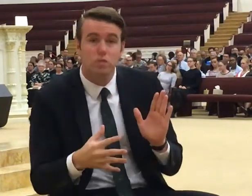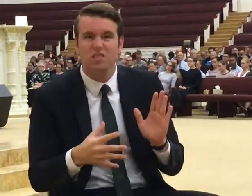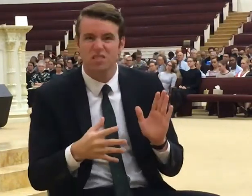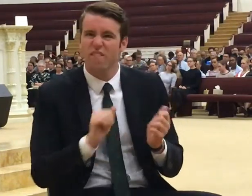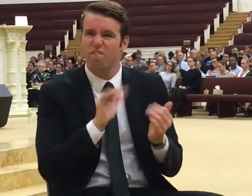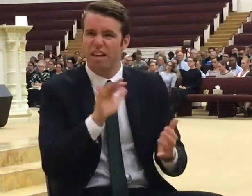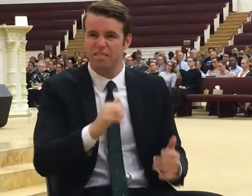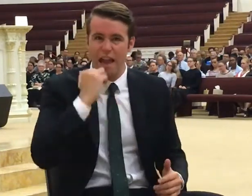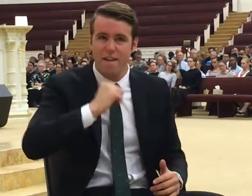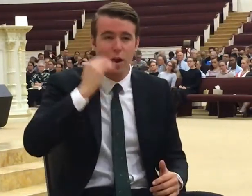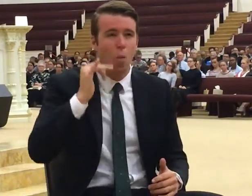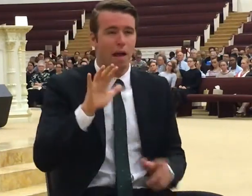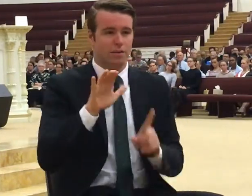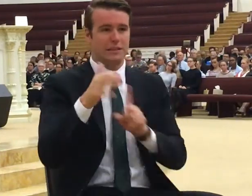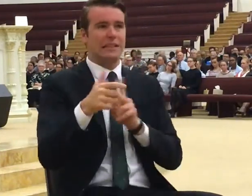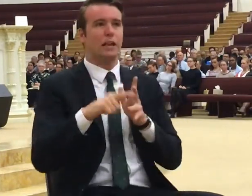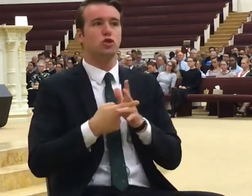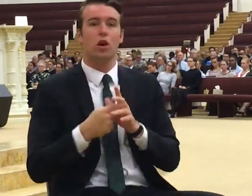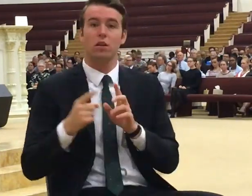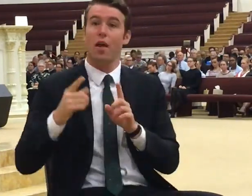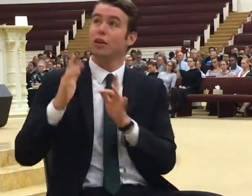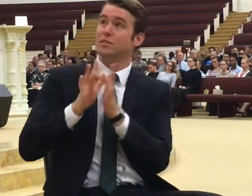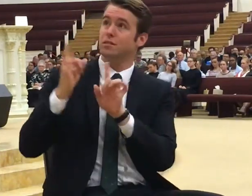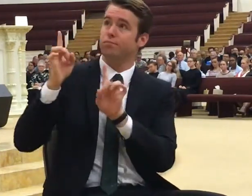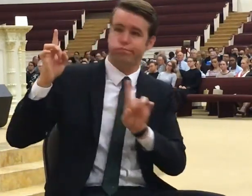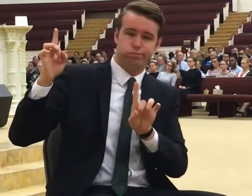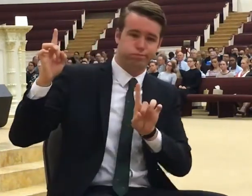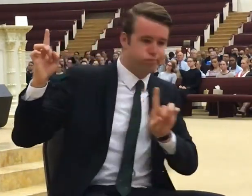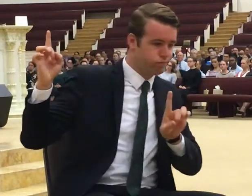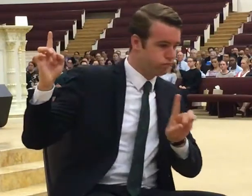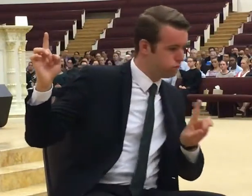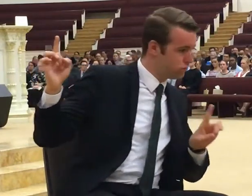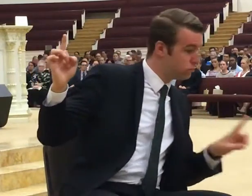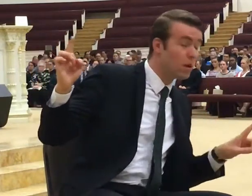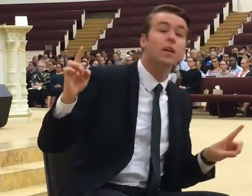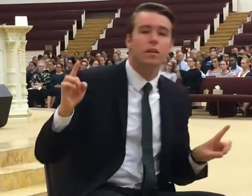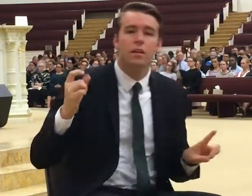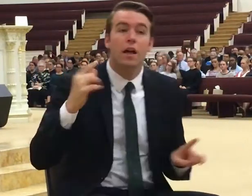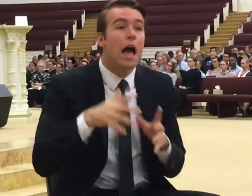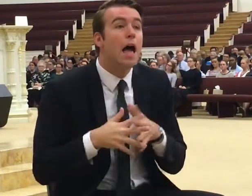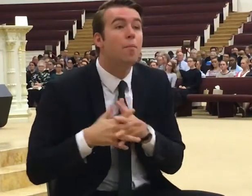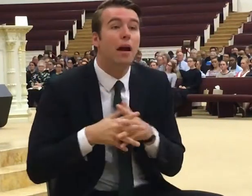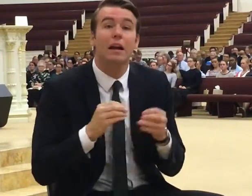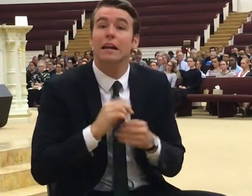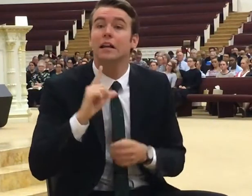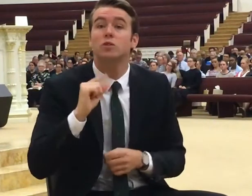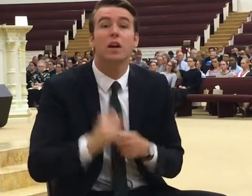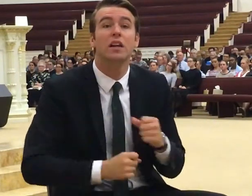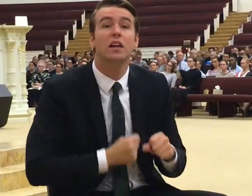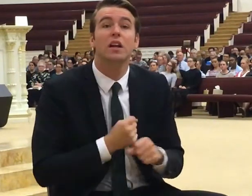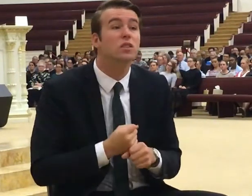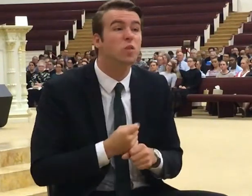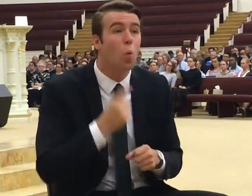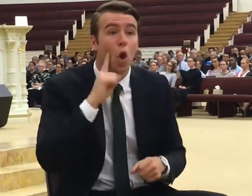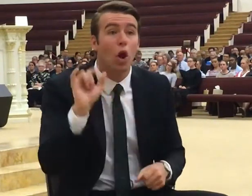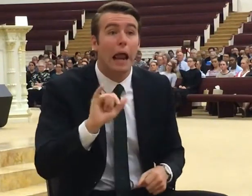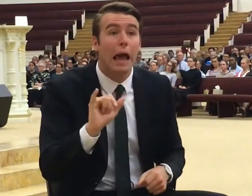us further and further away. If you want to look at what America will look like in 20 years, take a trip to